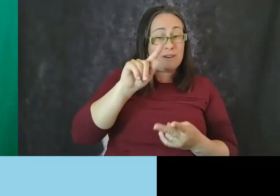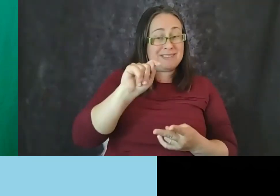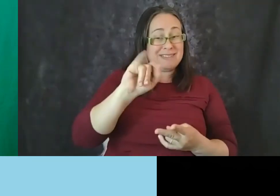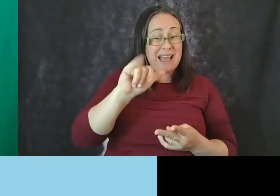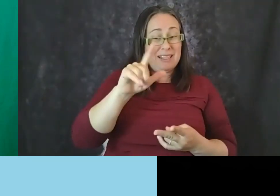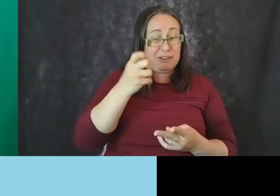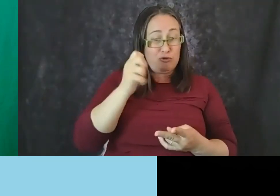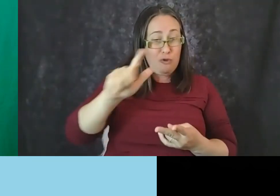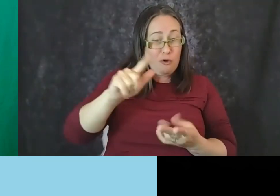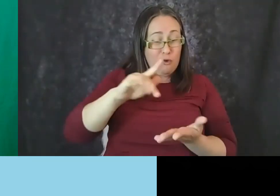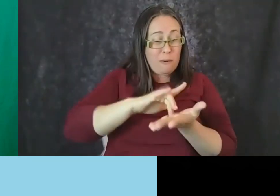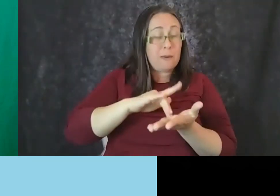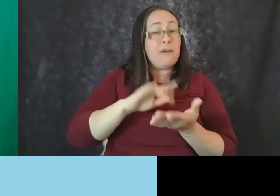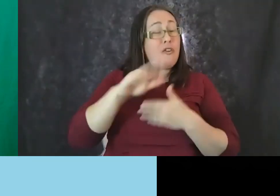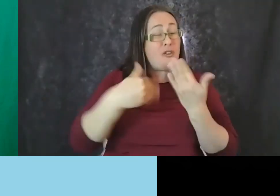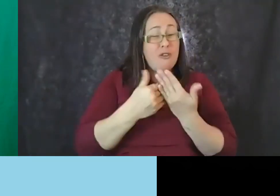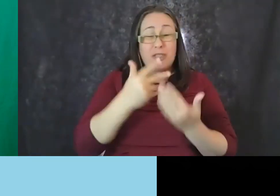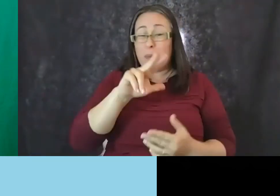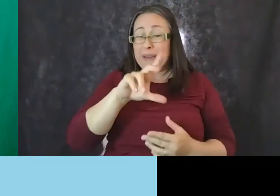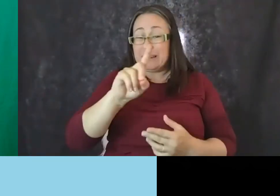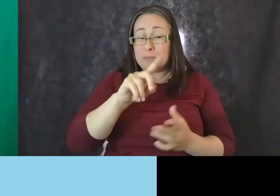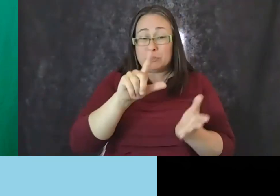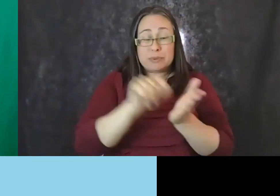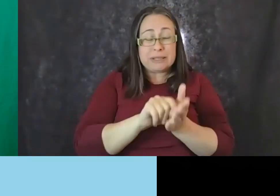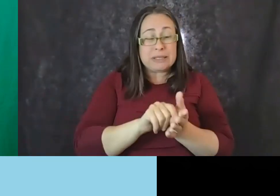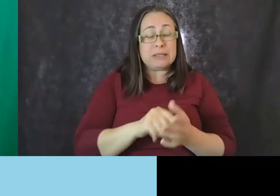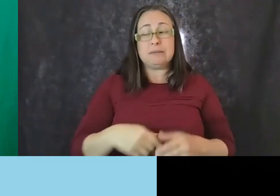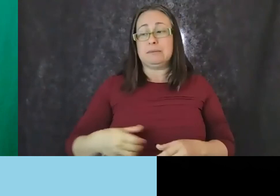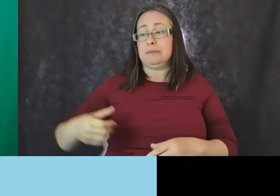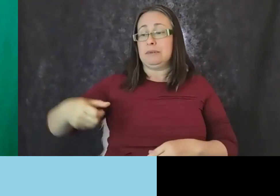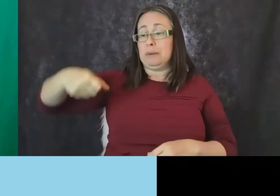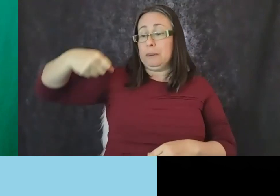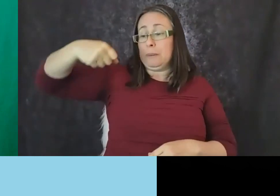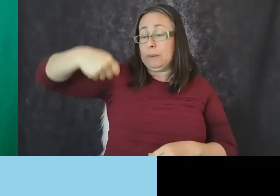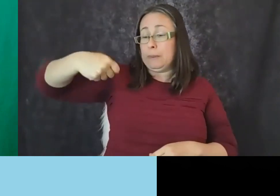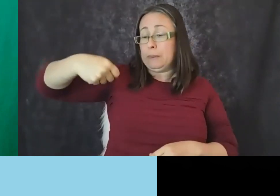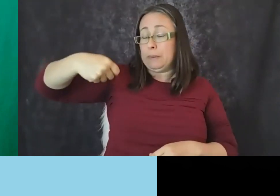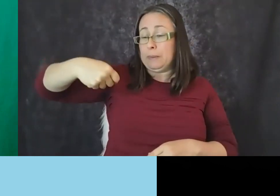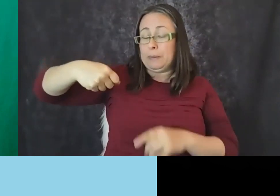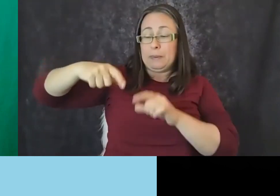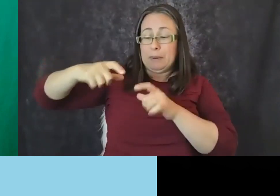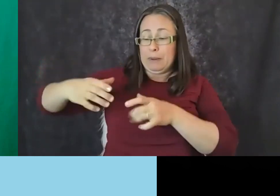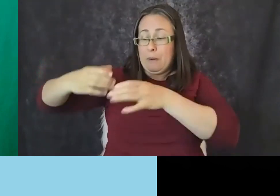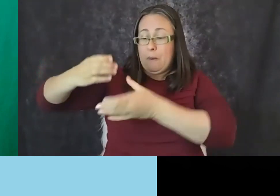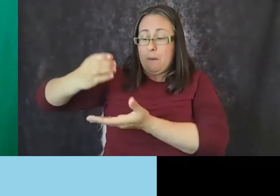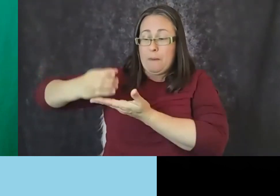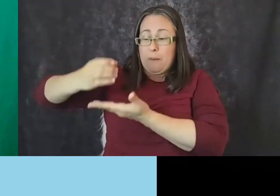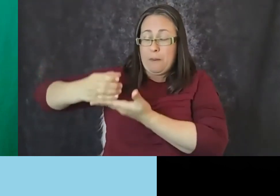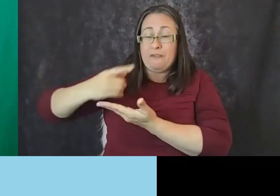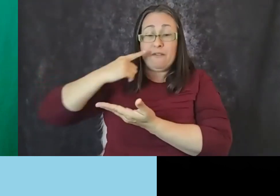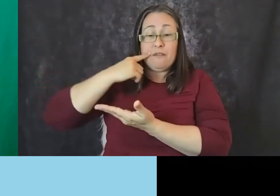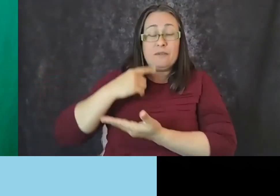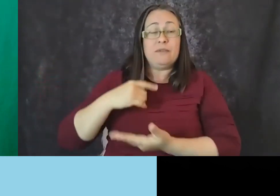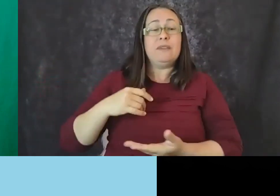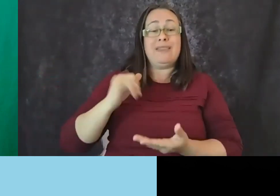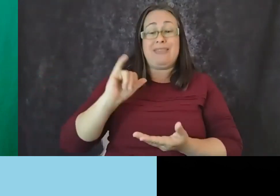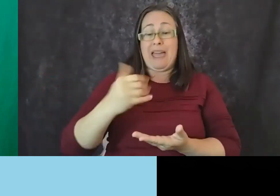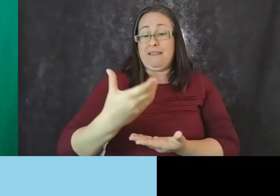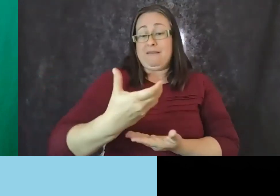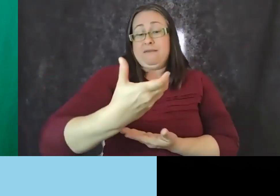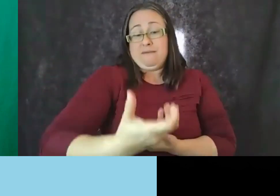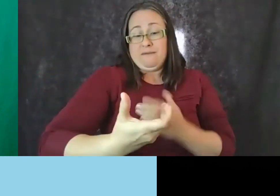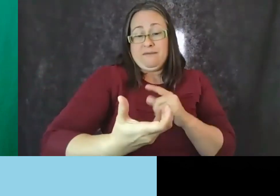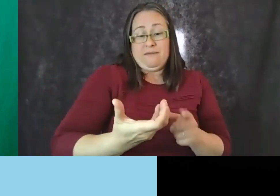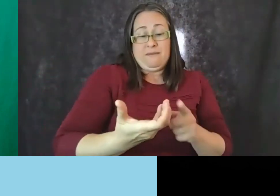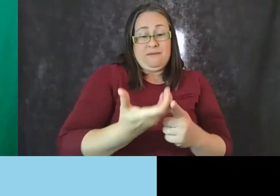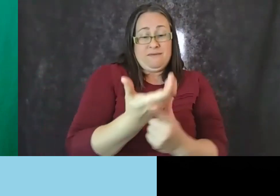printed. The holders beside his computer and on his wheelchair, where the little slot for his phone to sit in, all of that